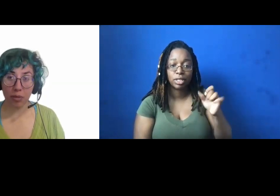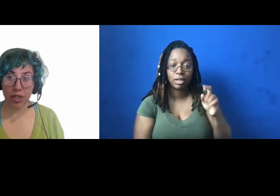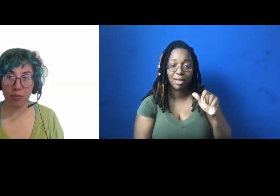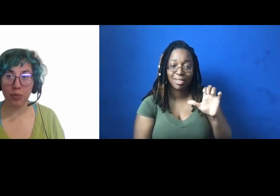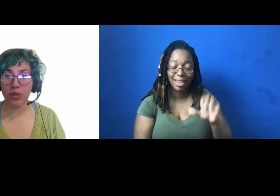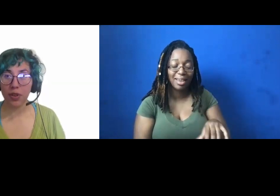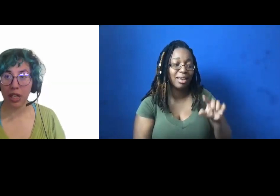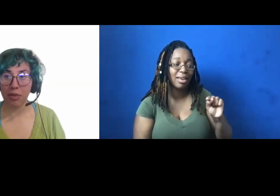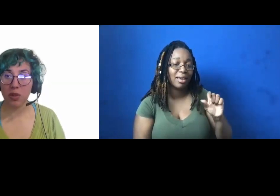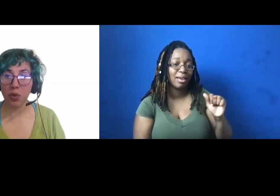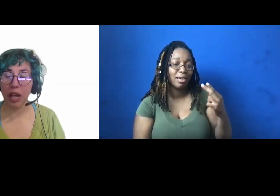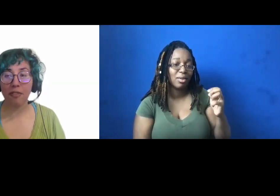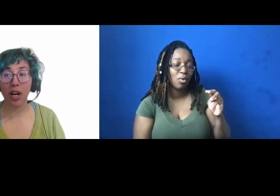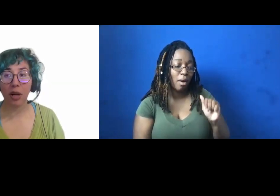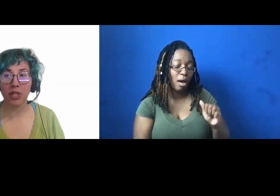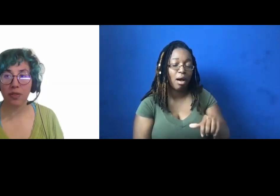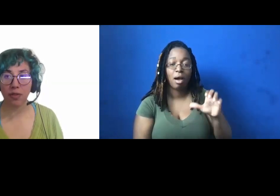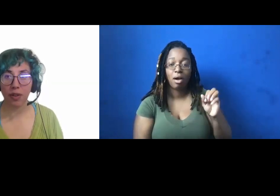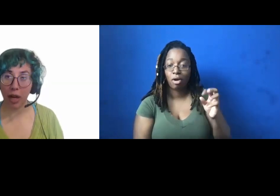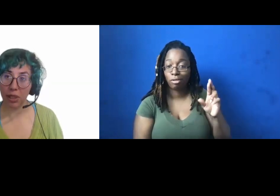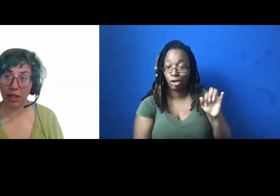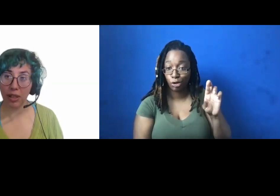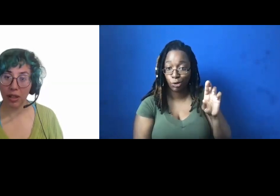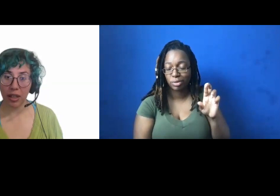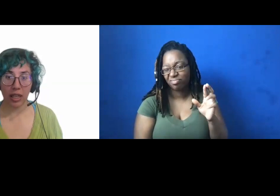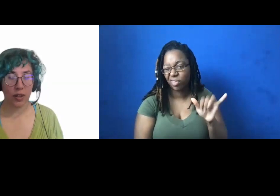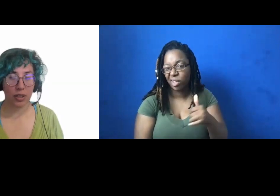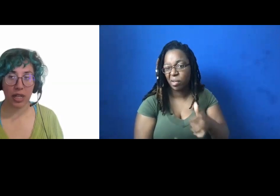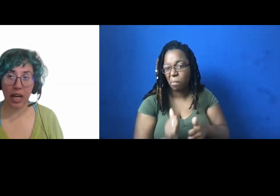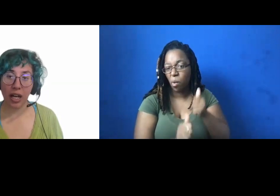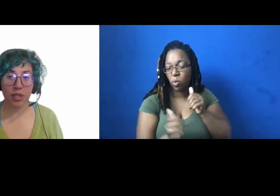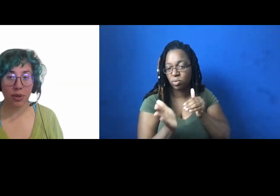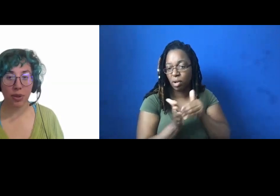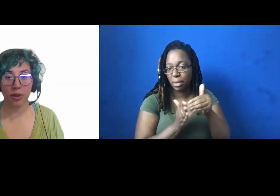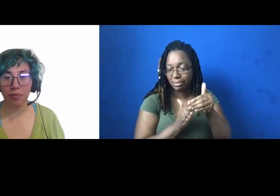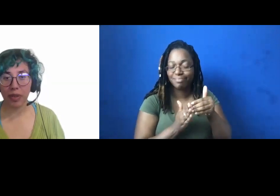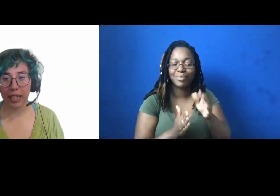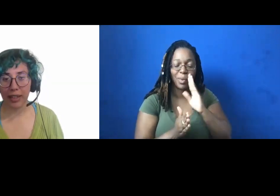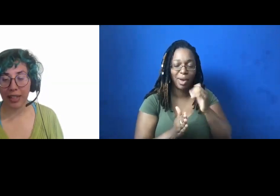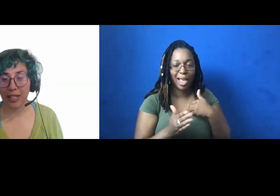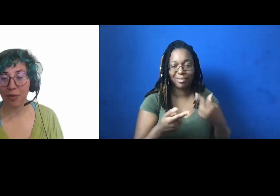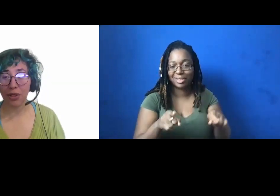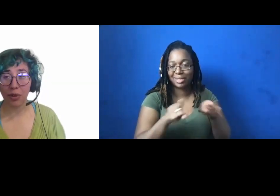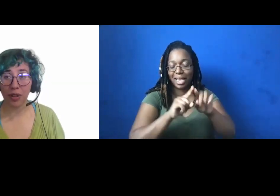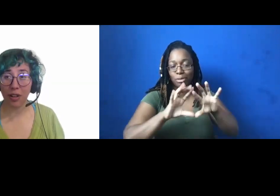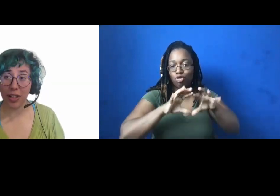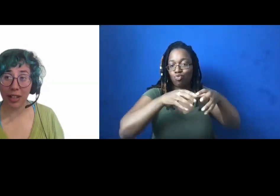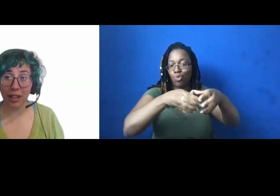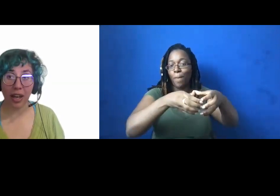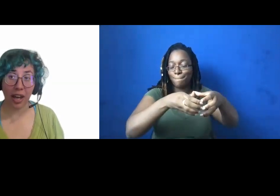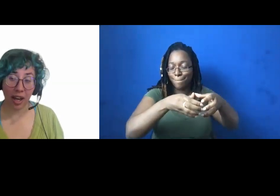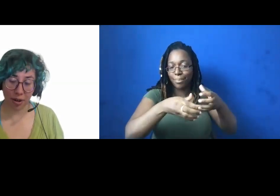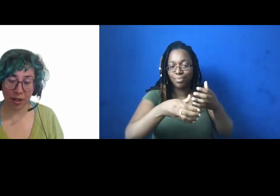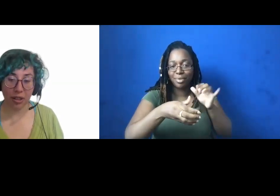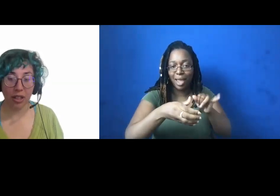most common. Most of your emails will have options for the family, either Times or anything that has to do with